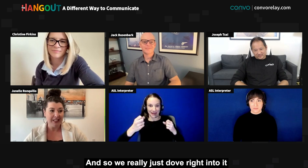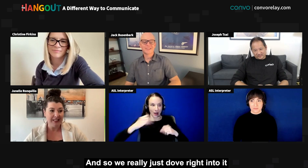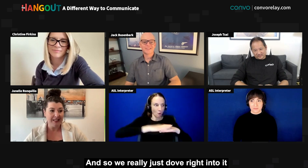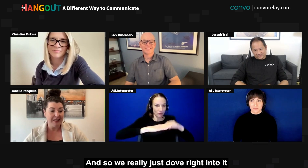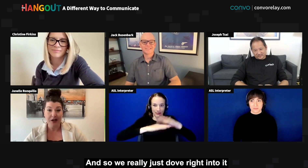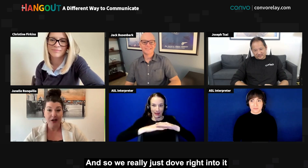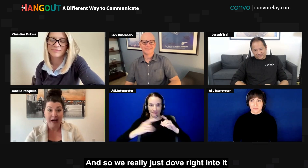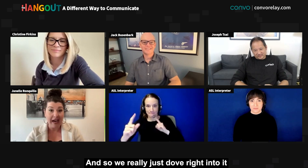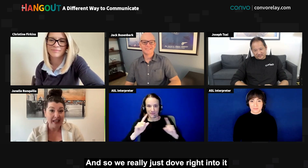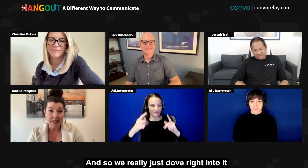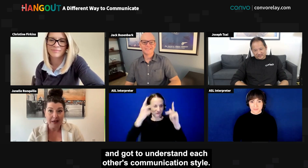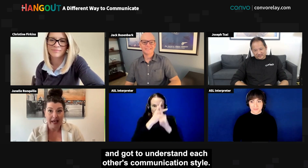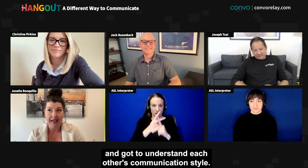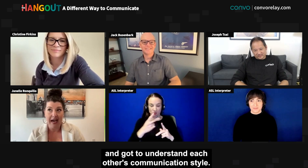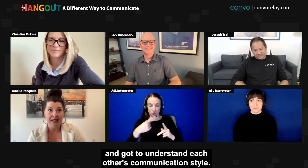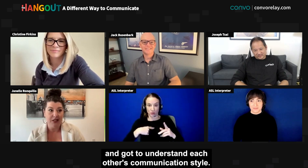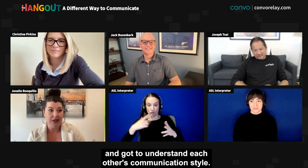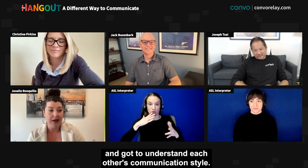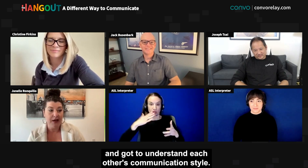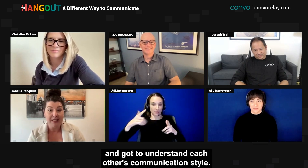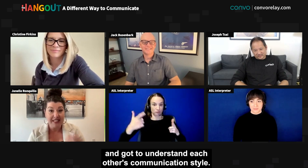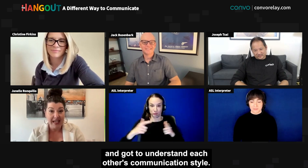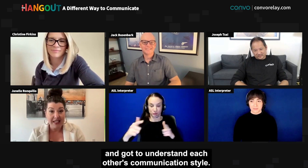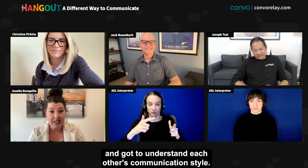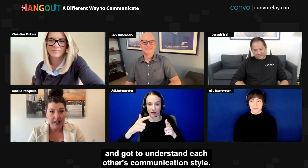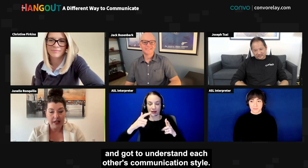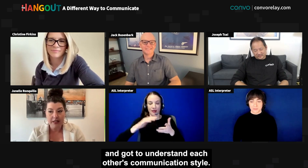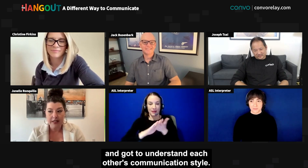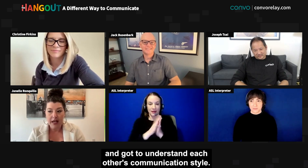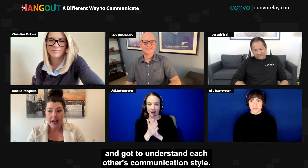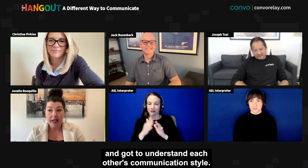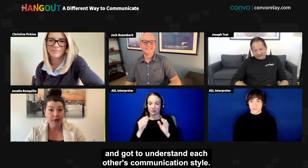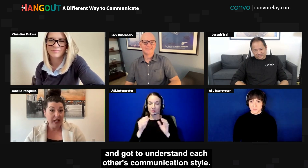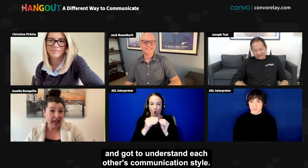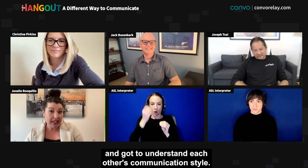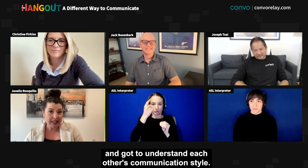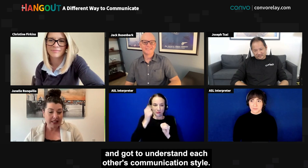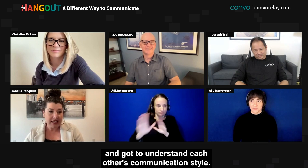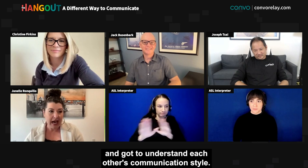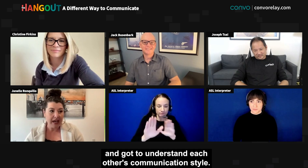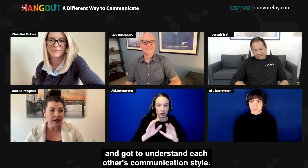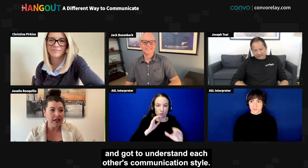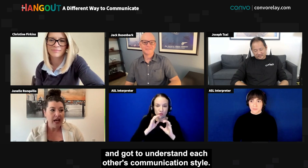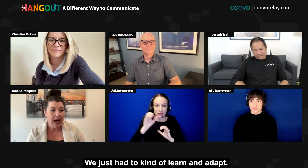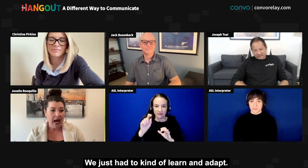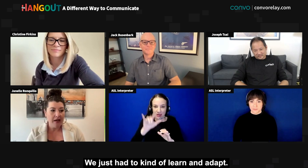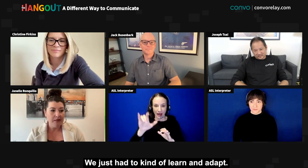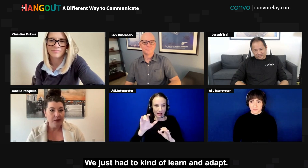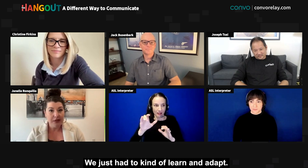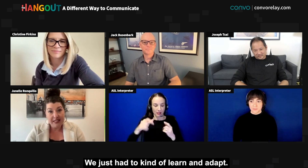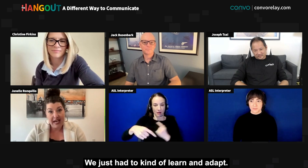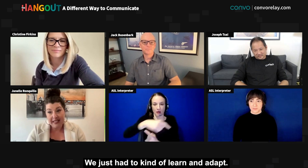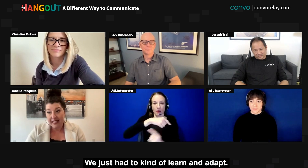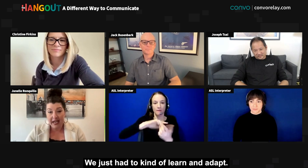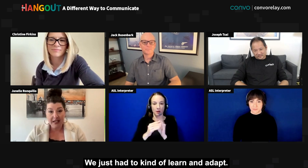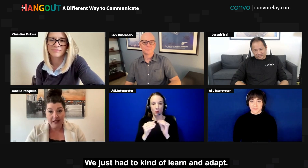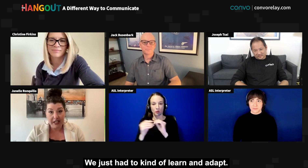just dove right into it and got to understand each other's communication style. We just had to kind of learn